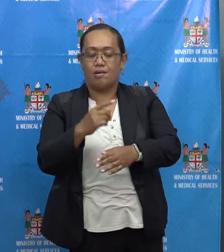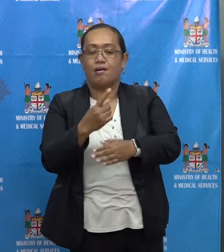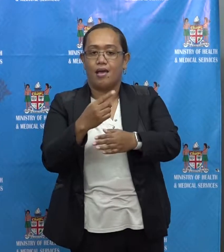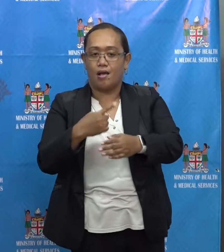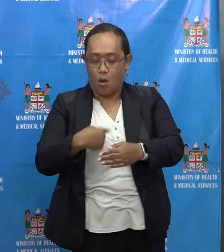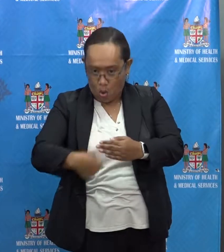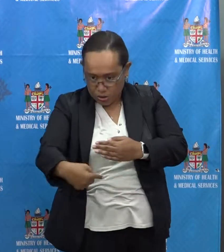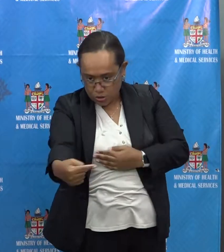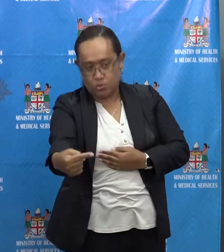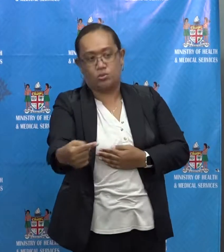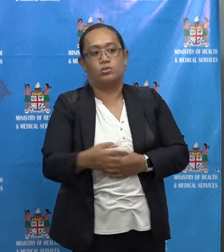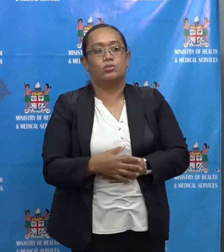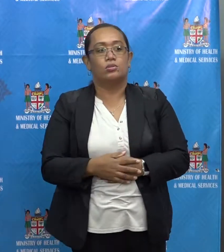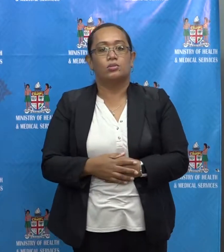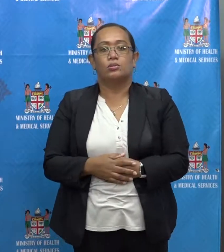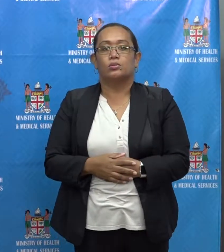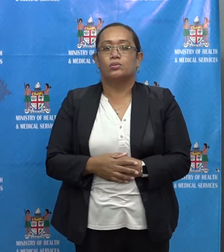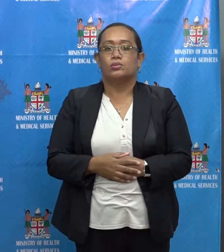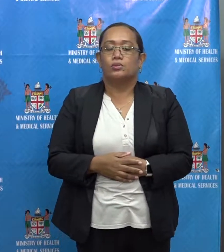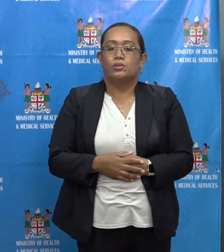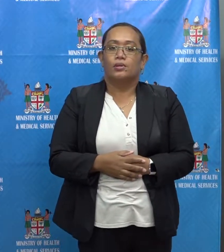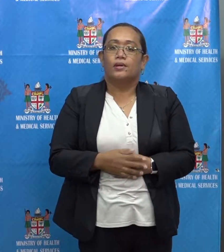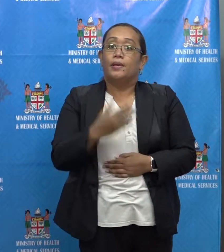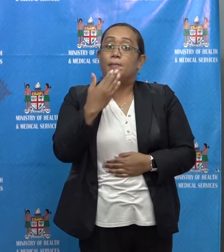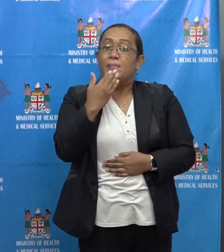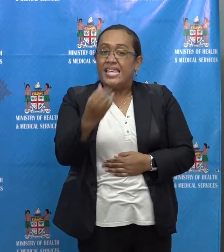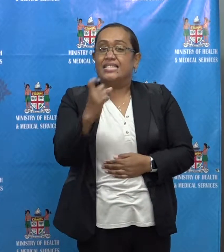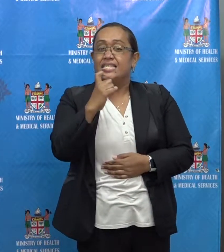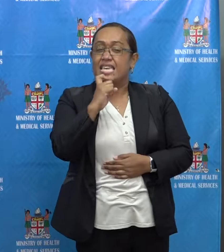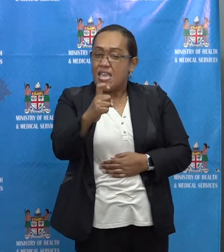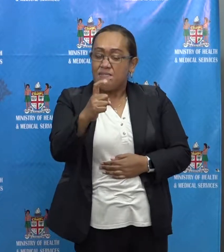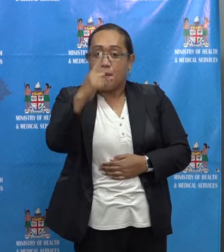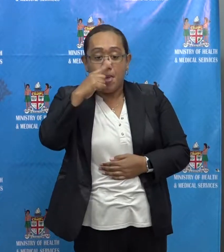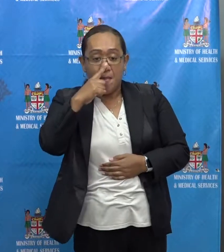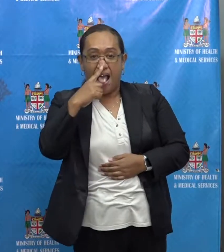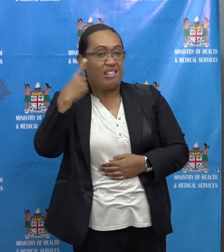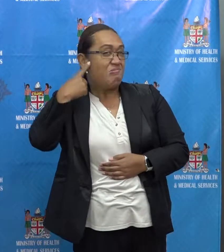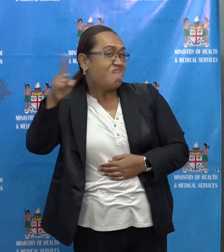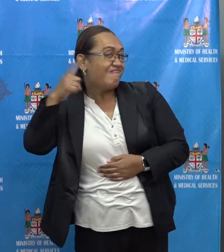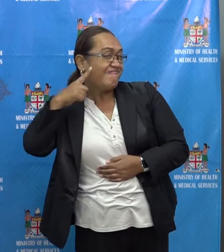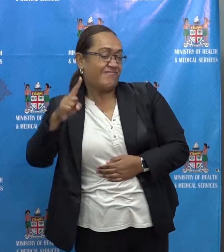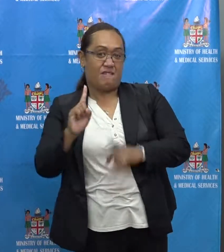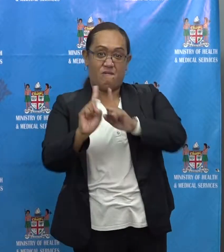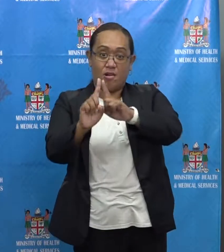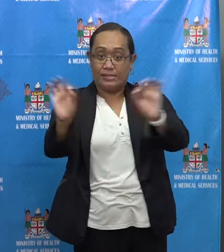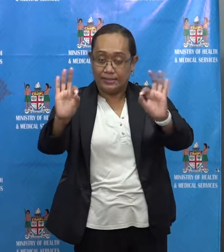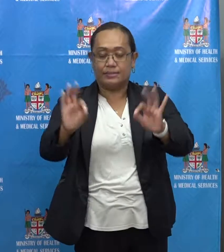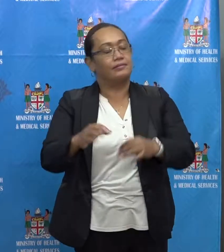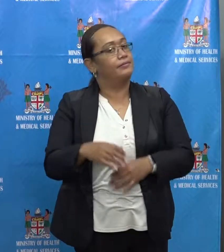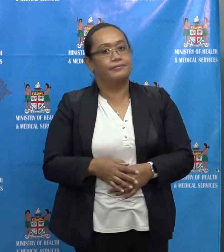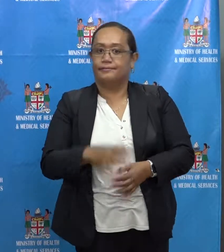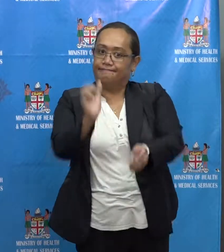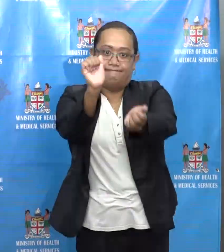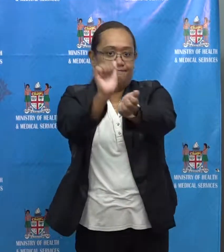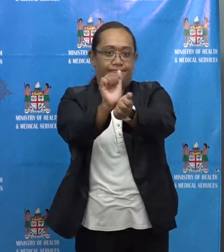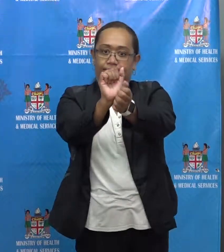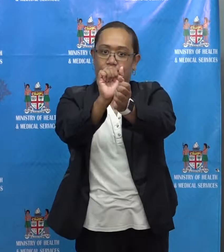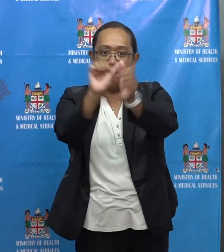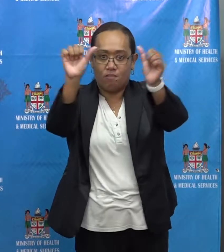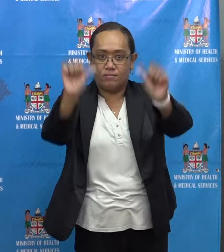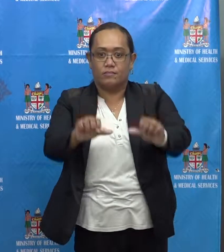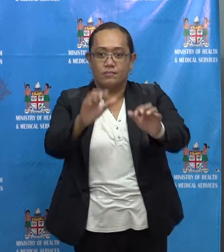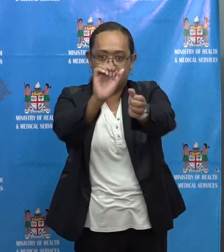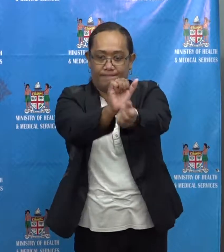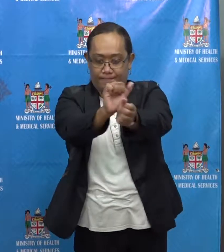As I've said before, these protocols, if these protocols are not followed, then I will have to recommend lockdown measures for entire towns and